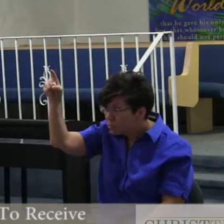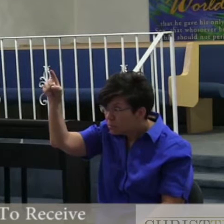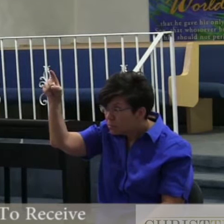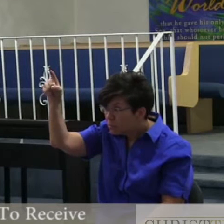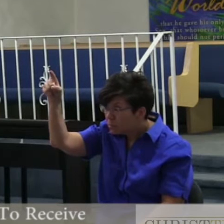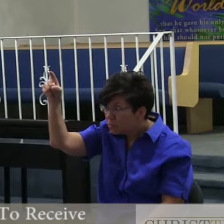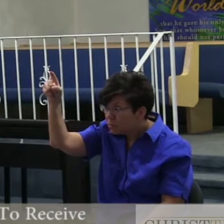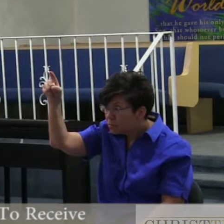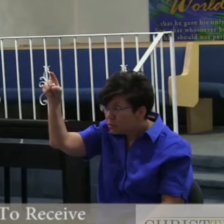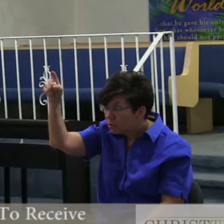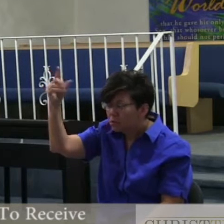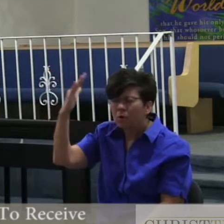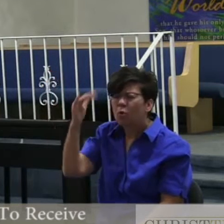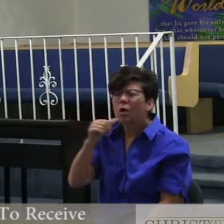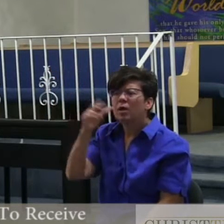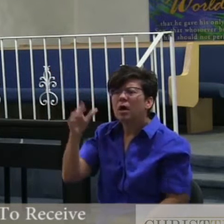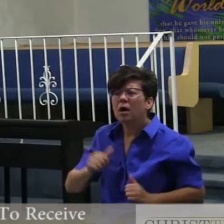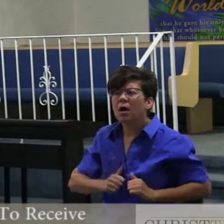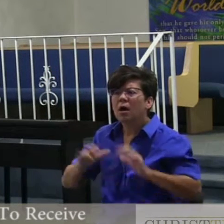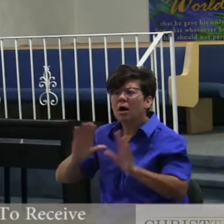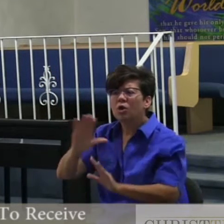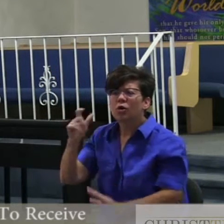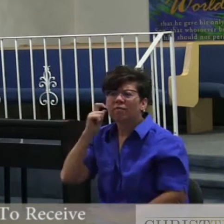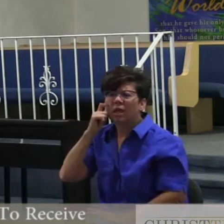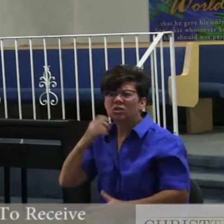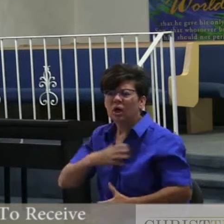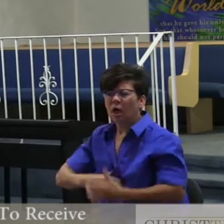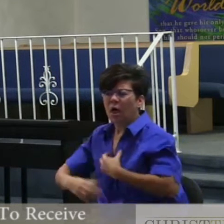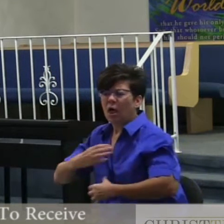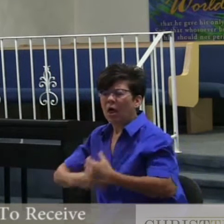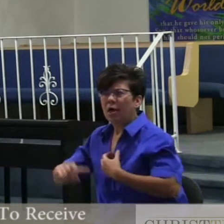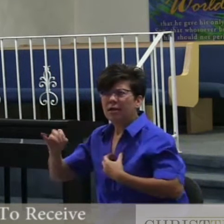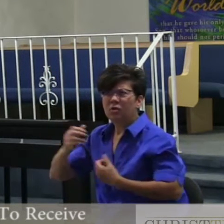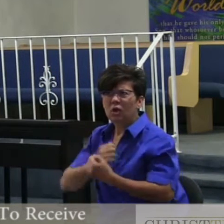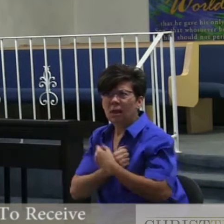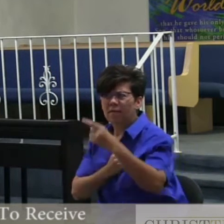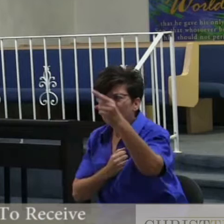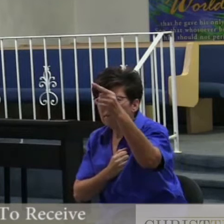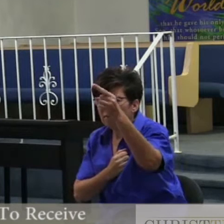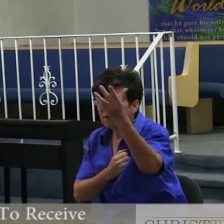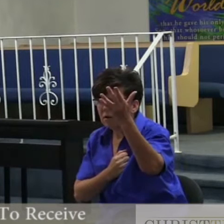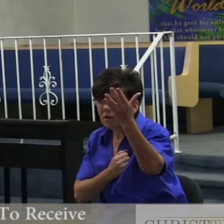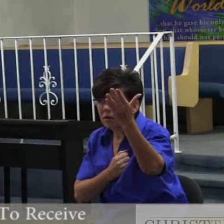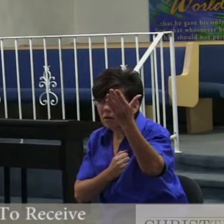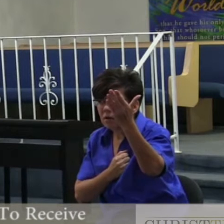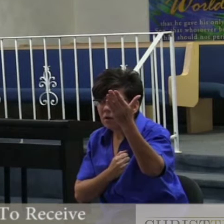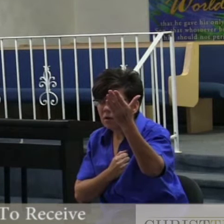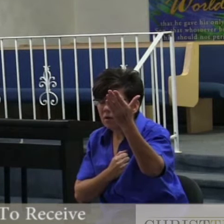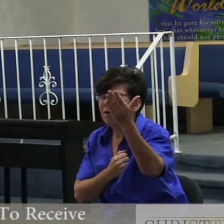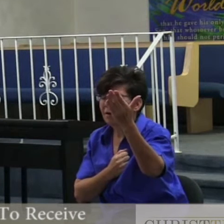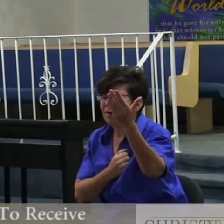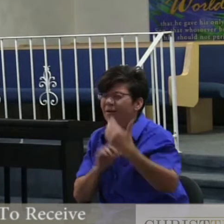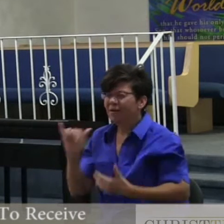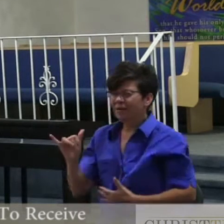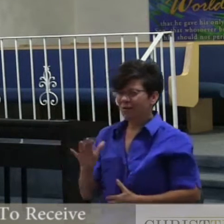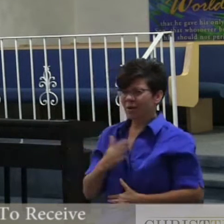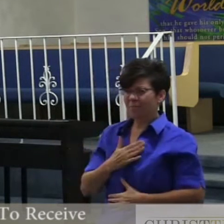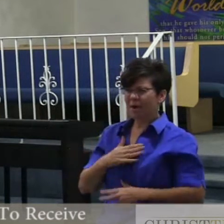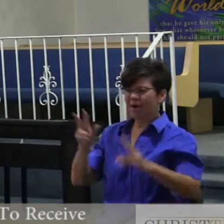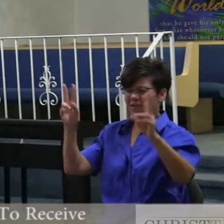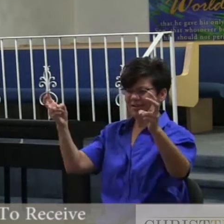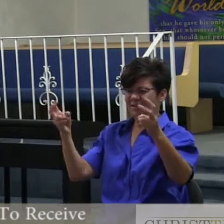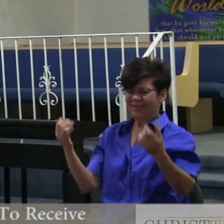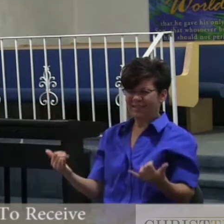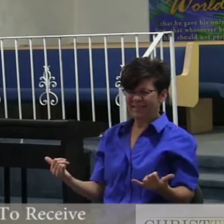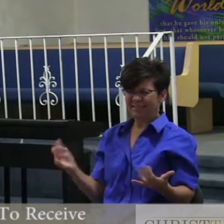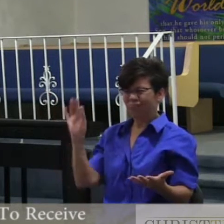Why not sacrifice your flesh if you love God? So that's why this is my subject